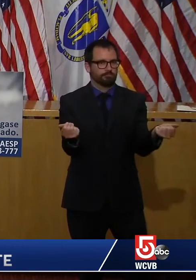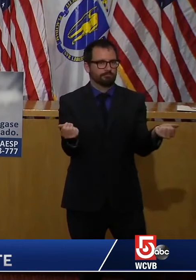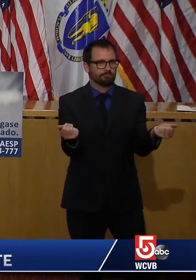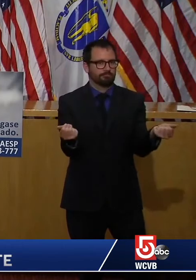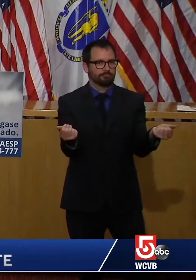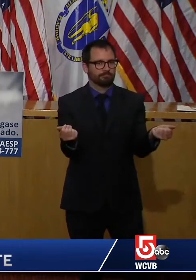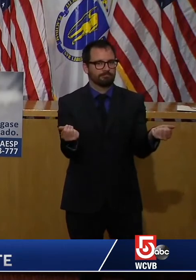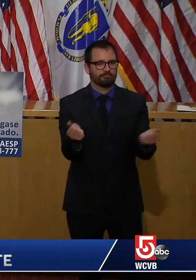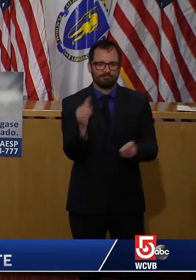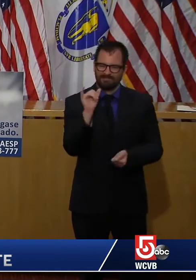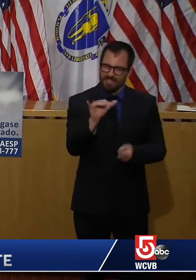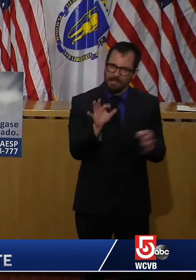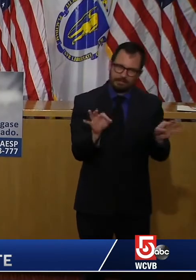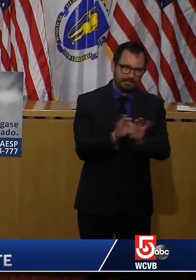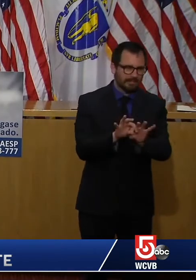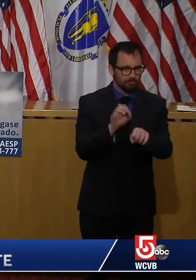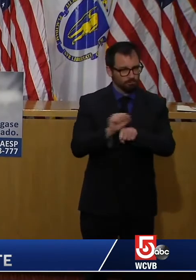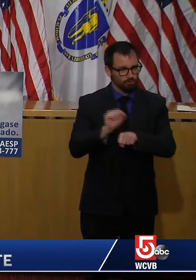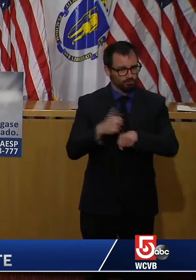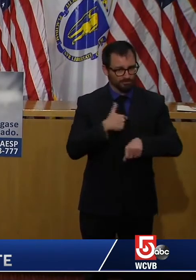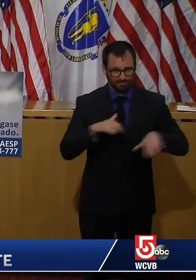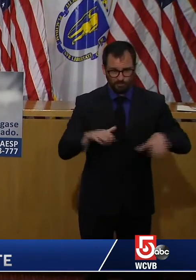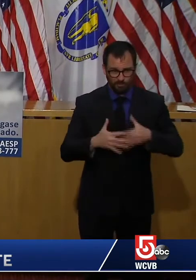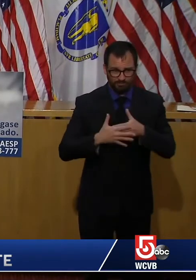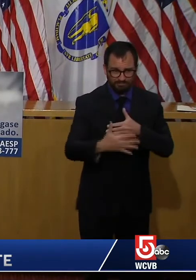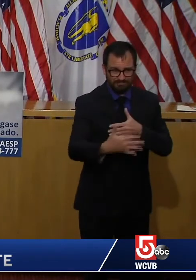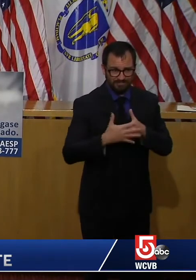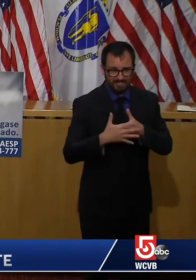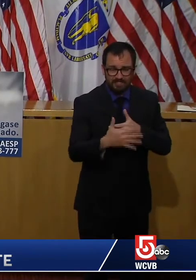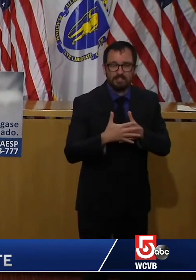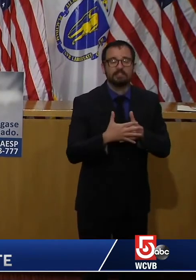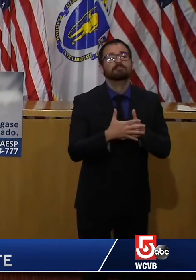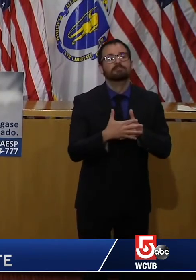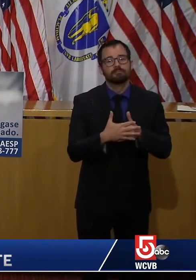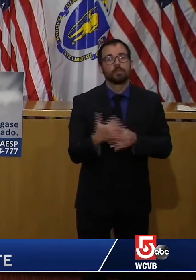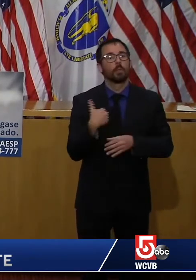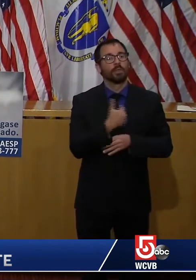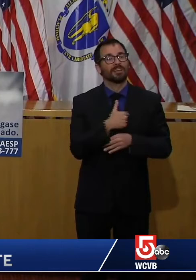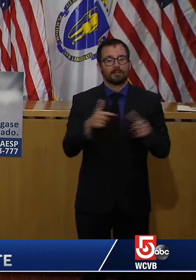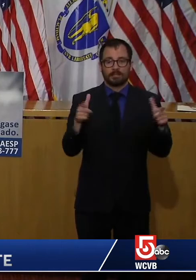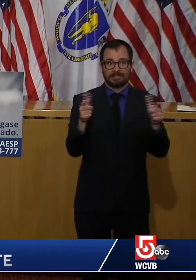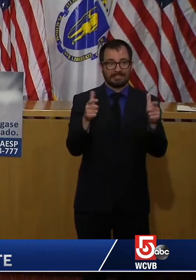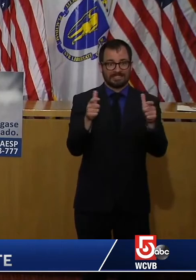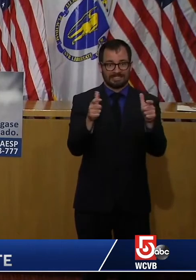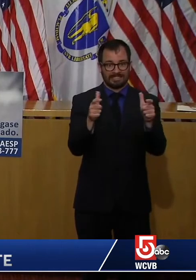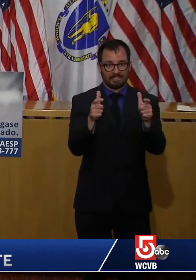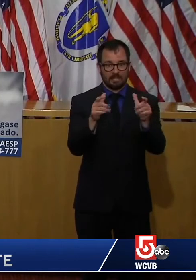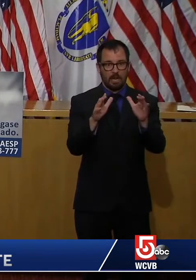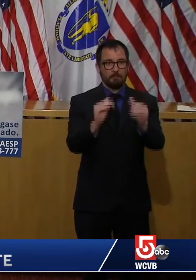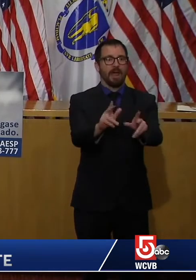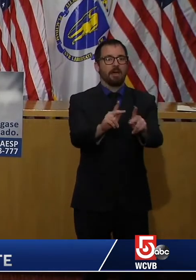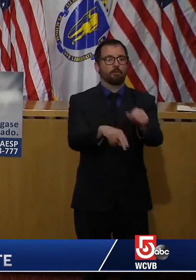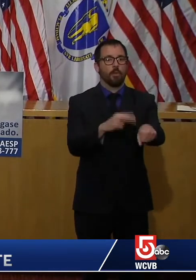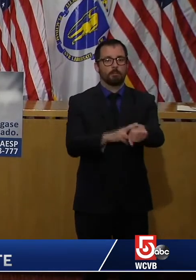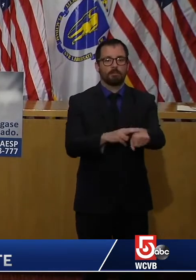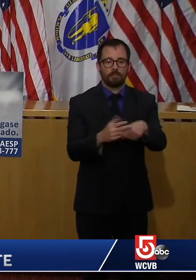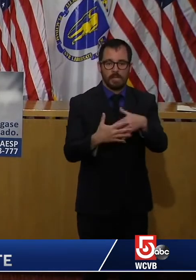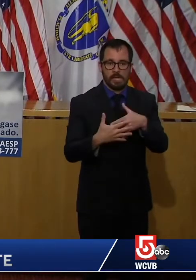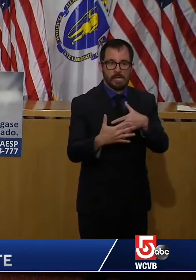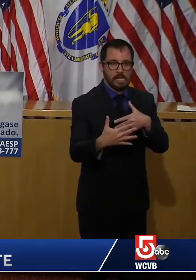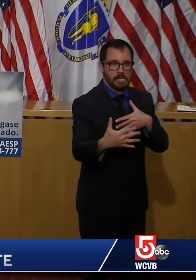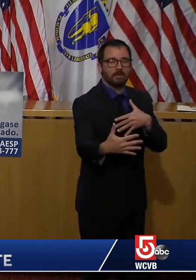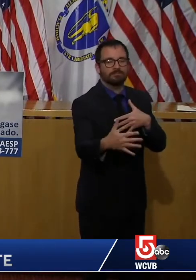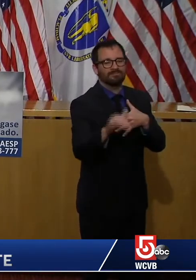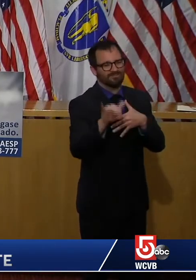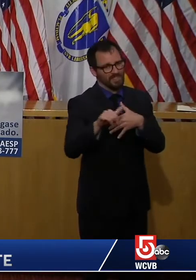but sustain it on a go-forward basis. And given the large percentage of the population that can get this and not know